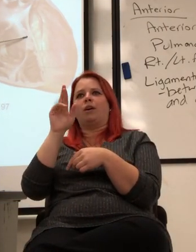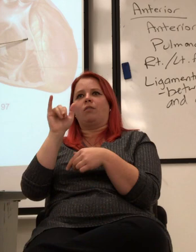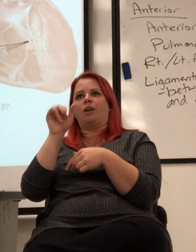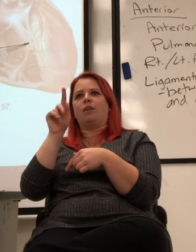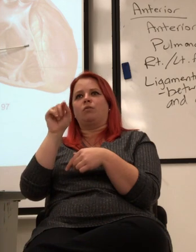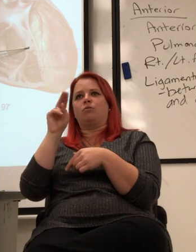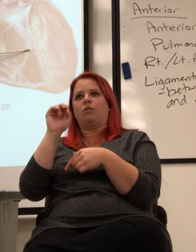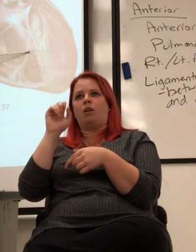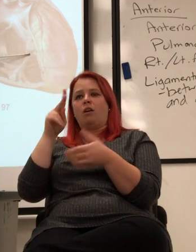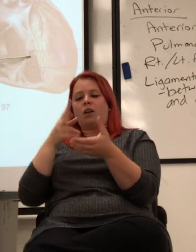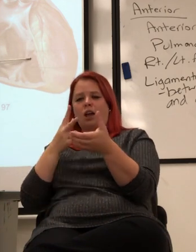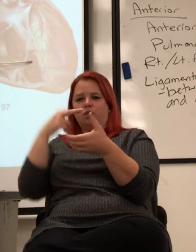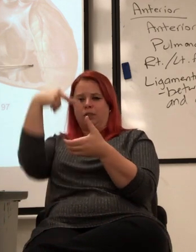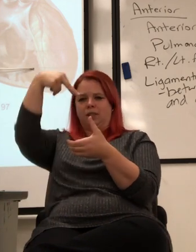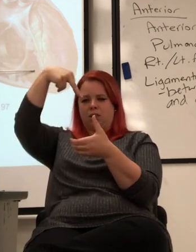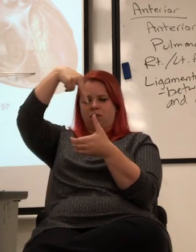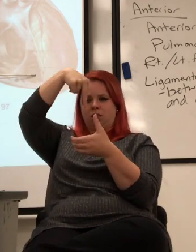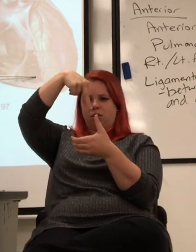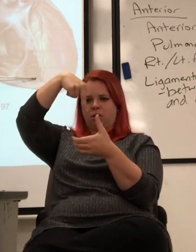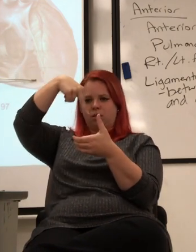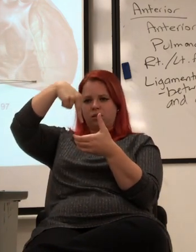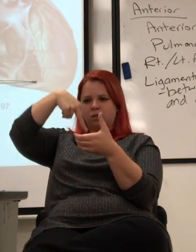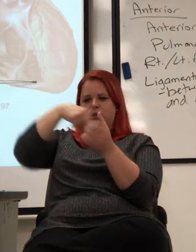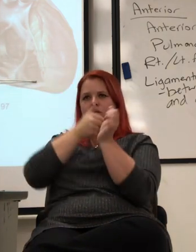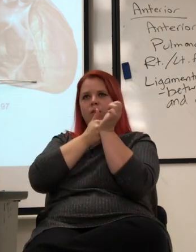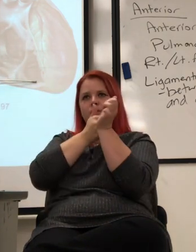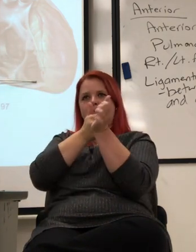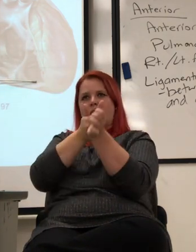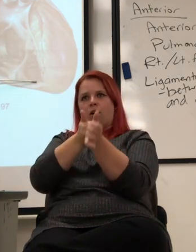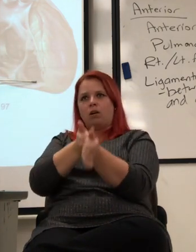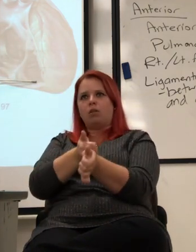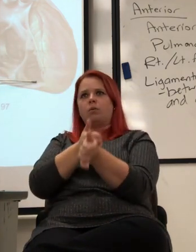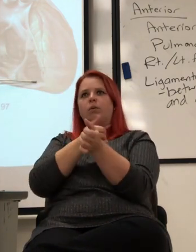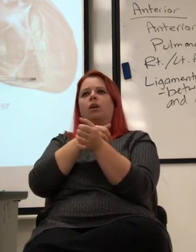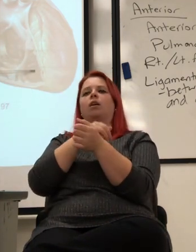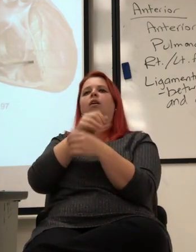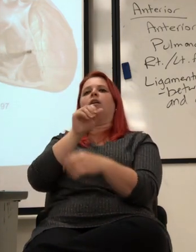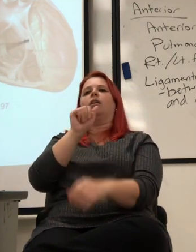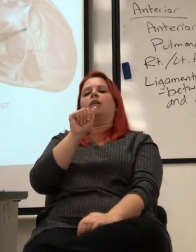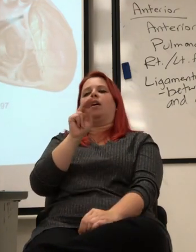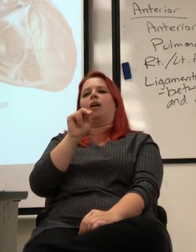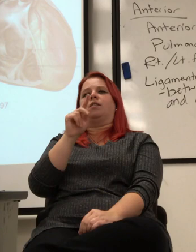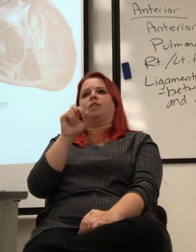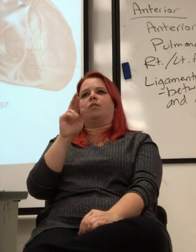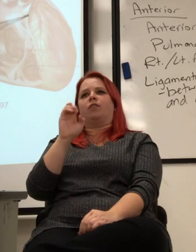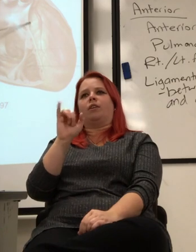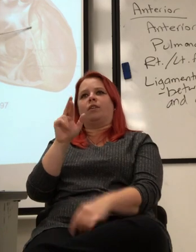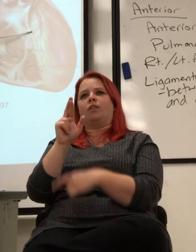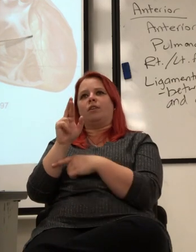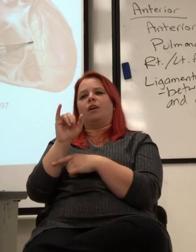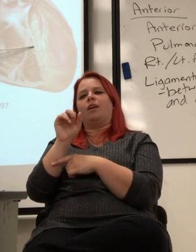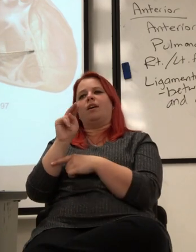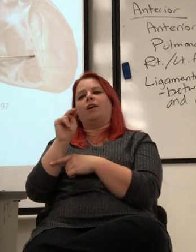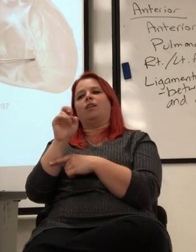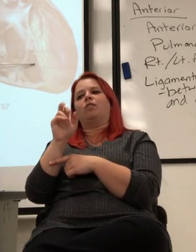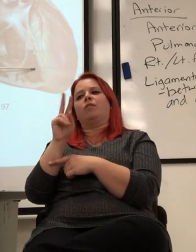down following the anterior interventricular sulcus, maybe stay a